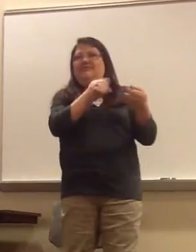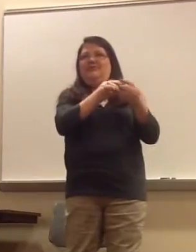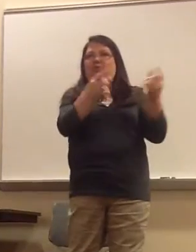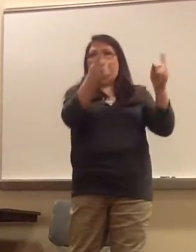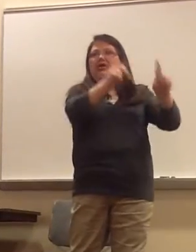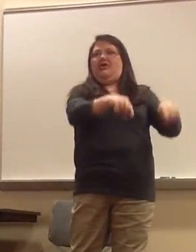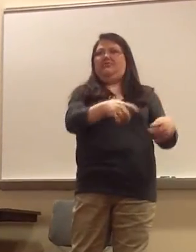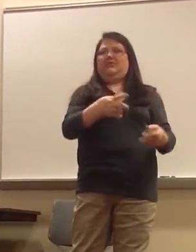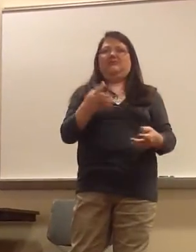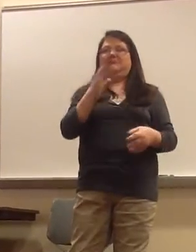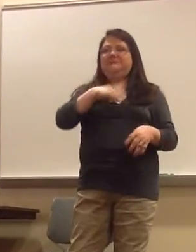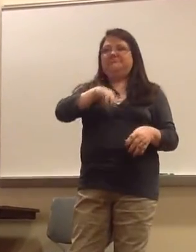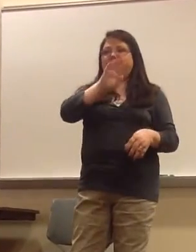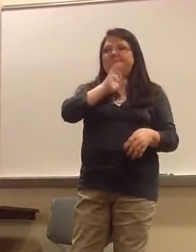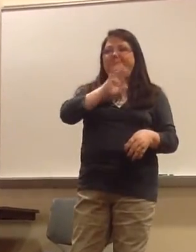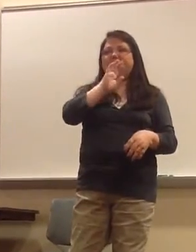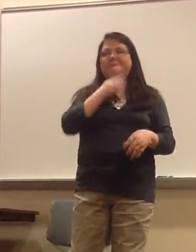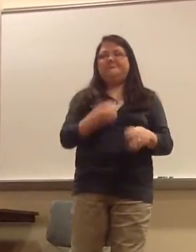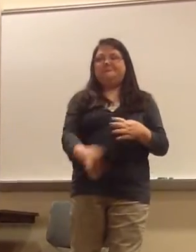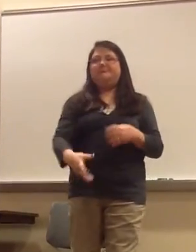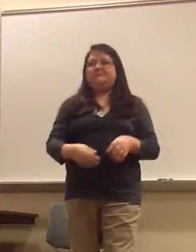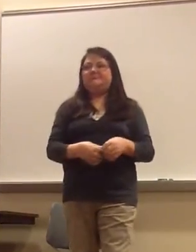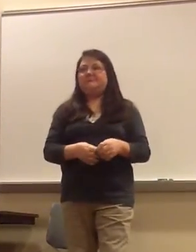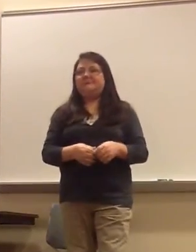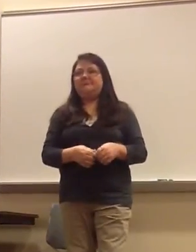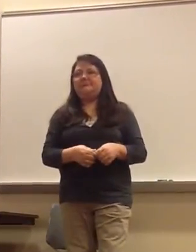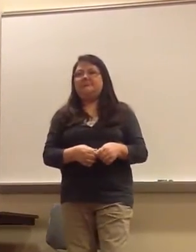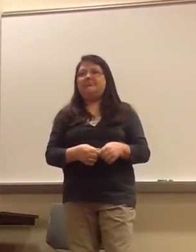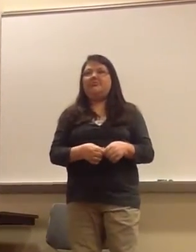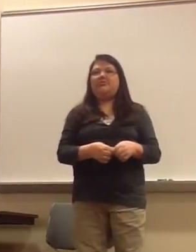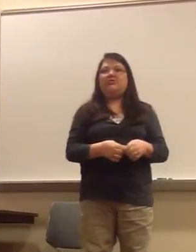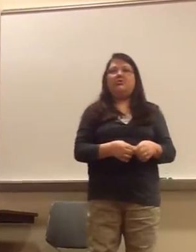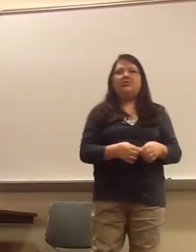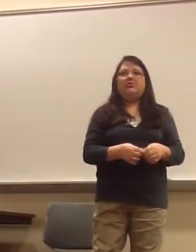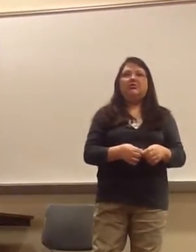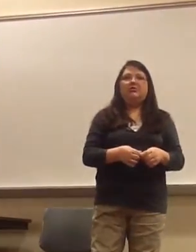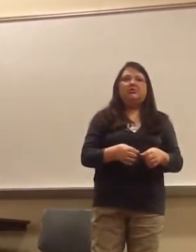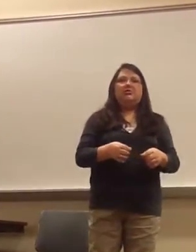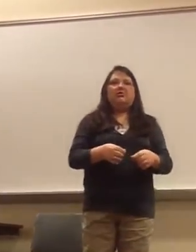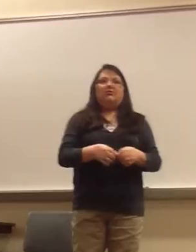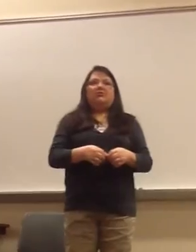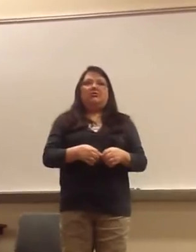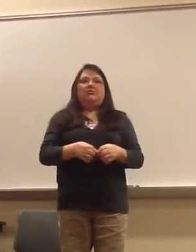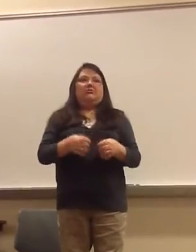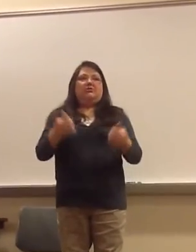Elliott Hospital because of the situation that we had there and how frustrated we were.